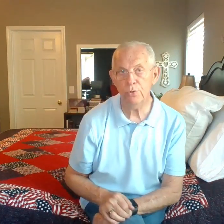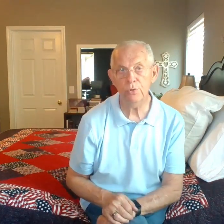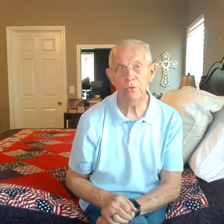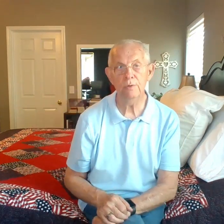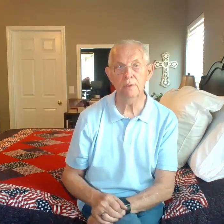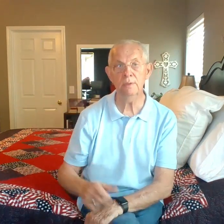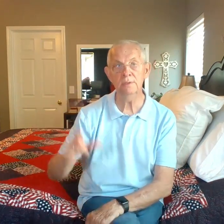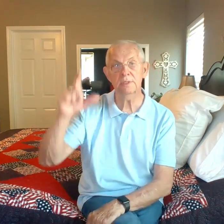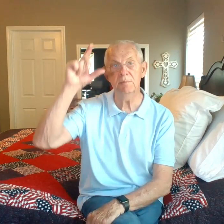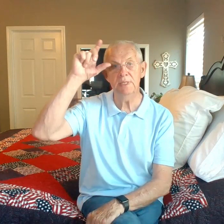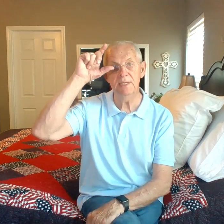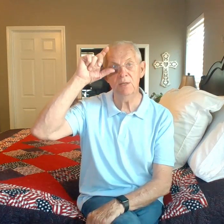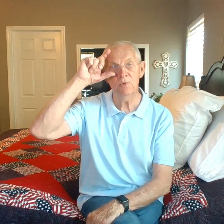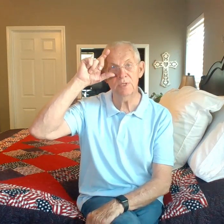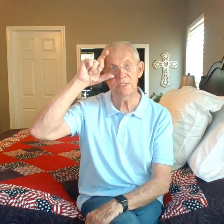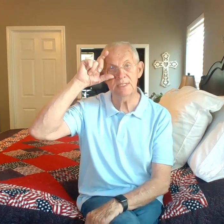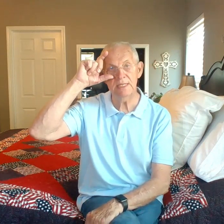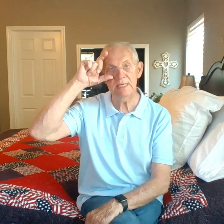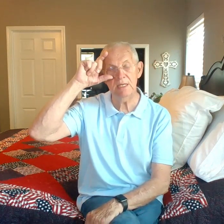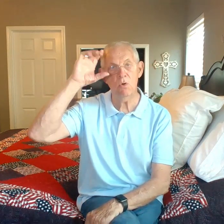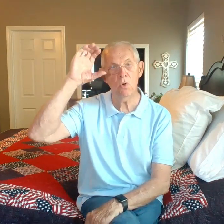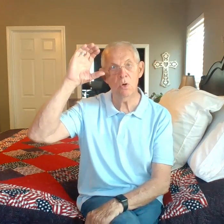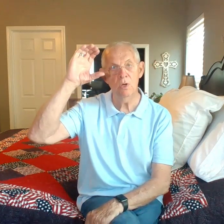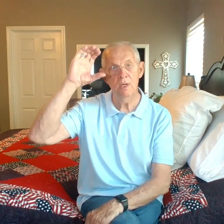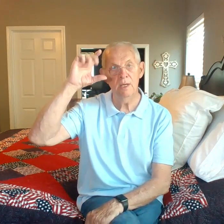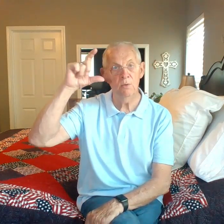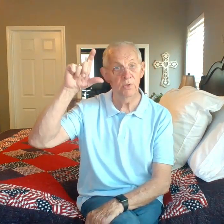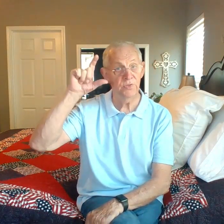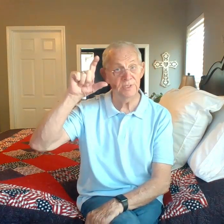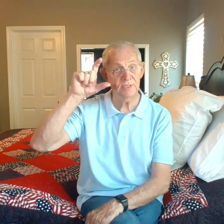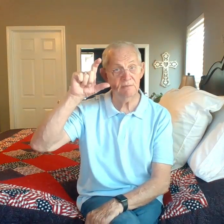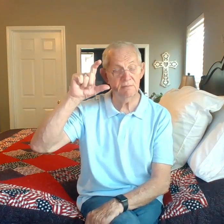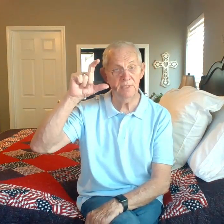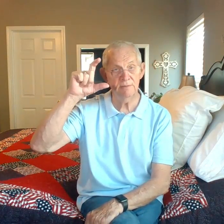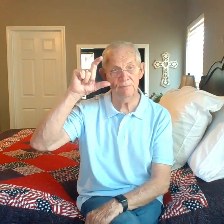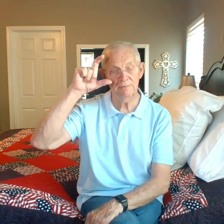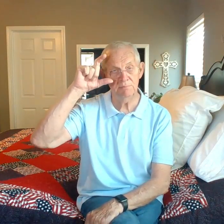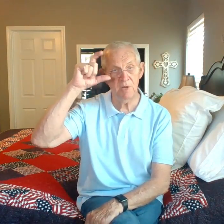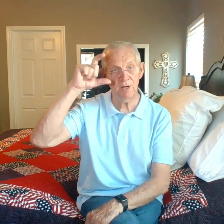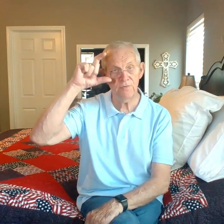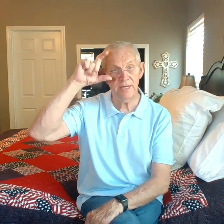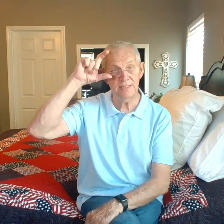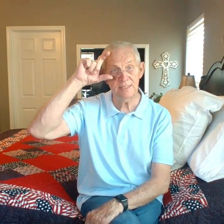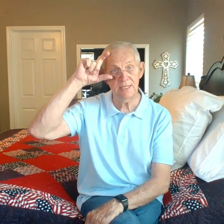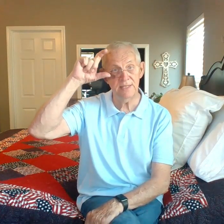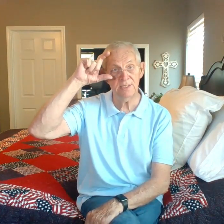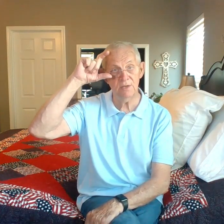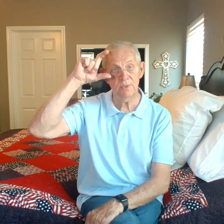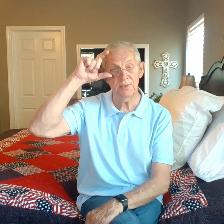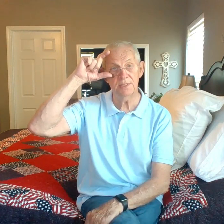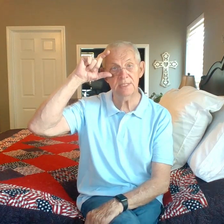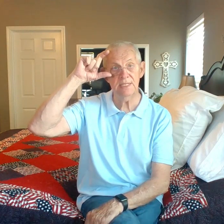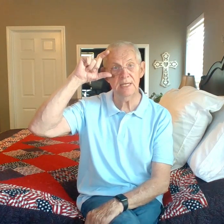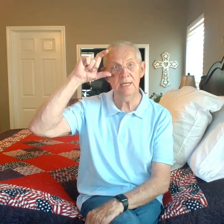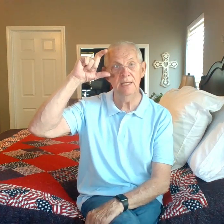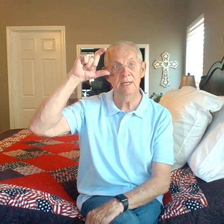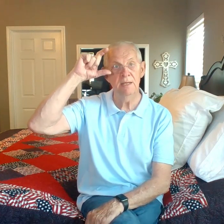Moon can be done with a C or with this modified C. That's not really the C.